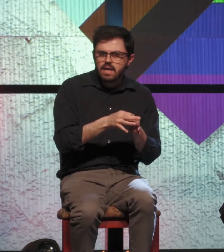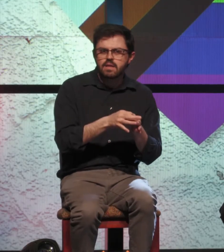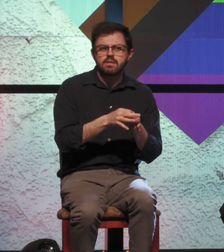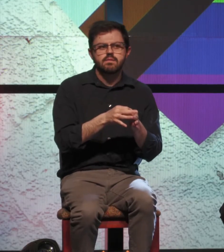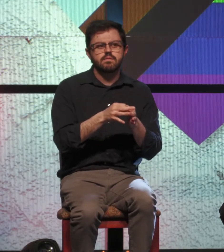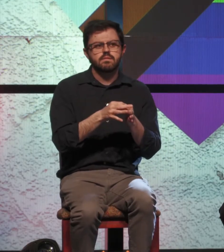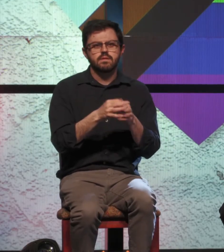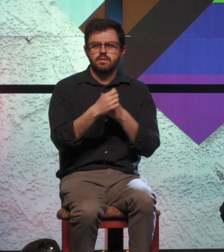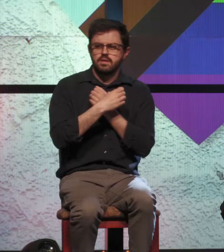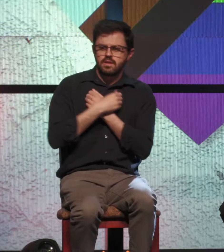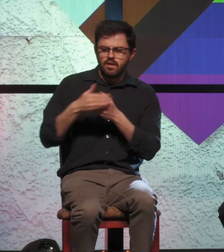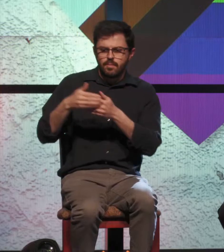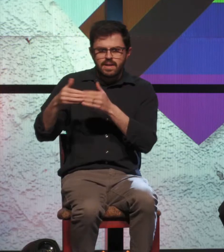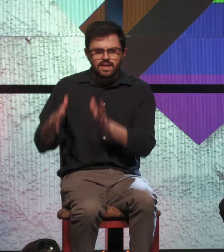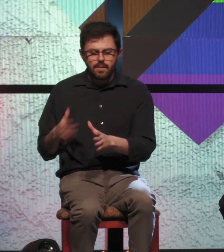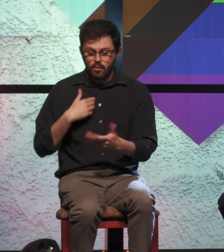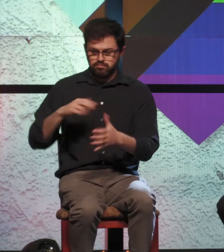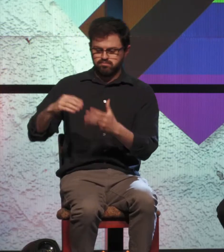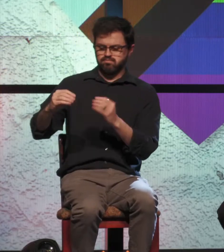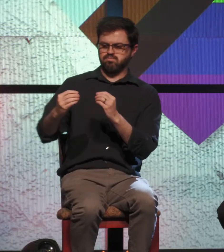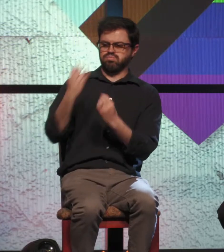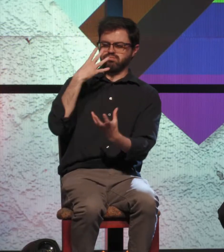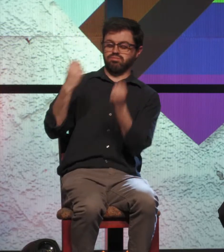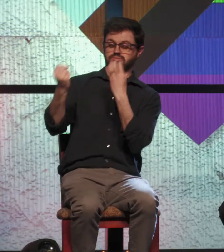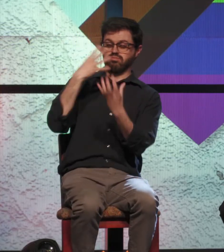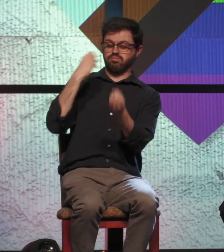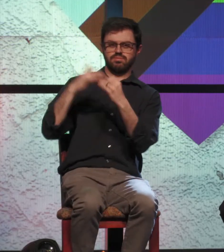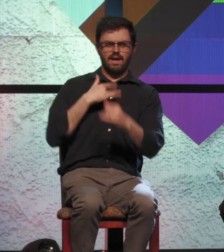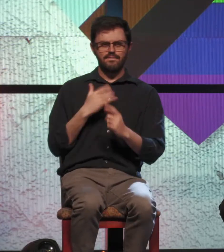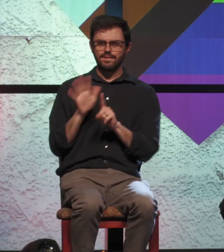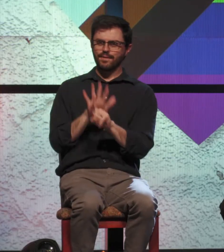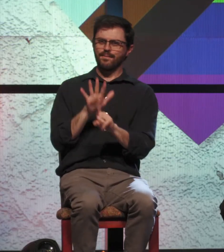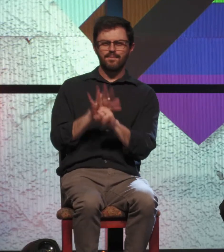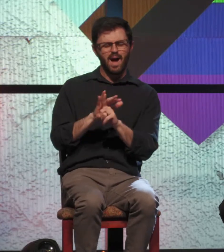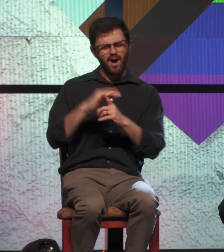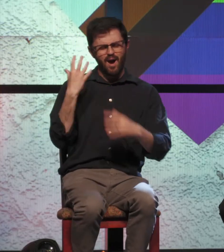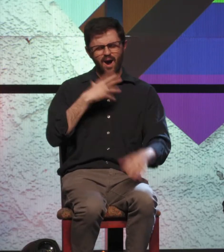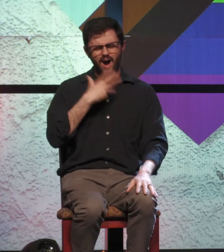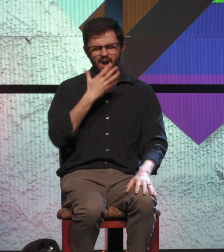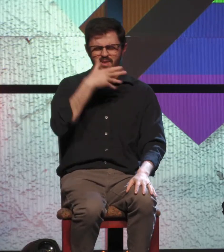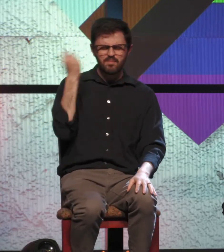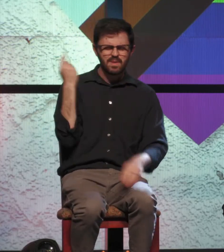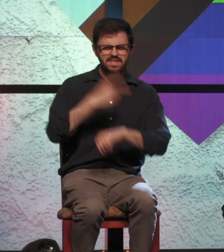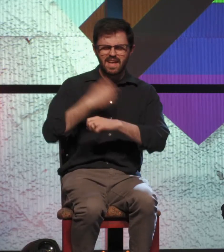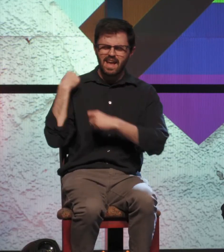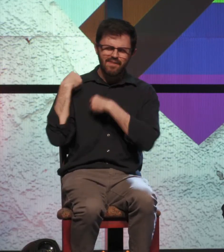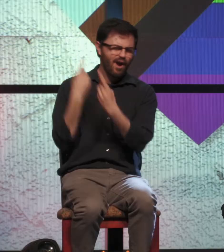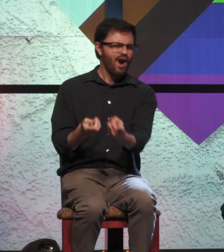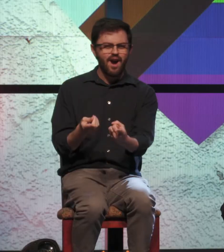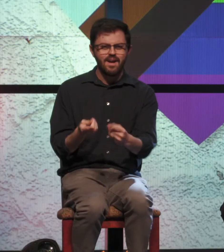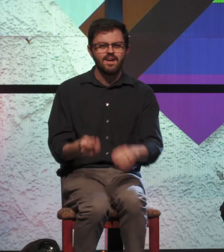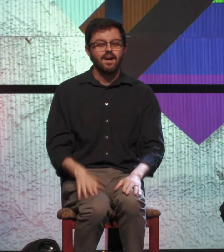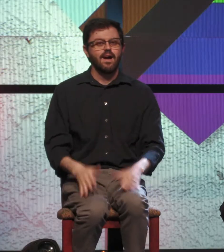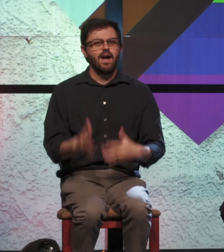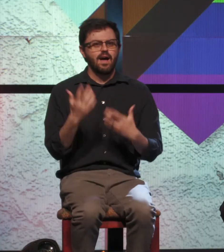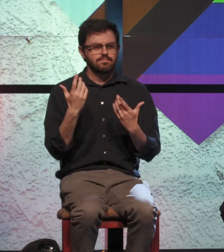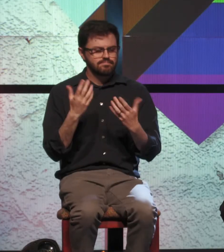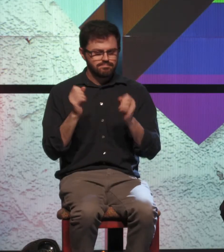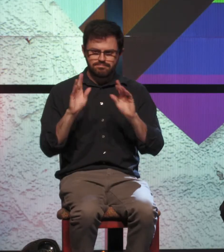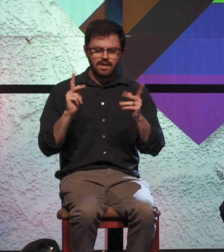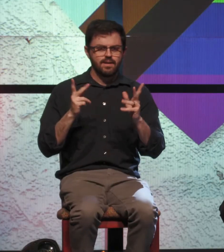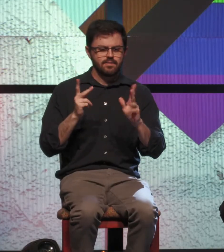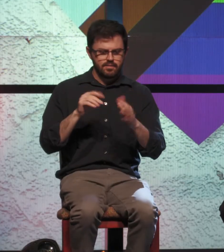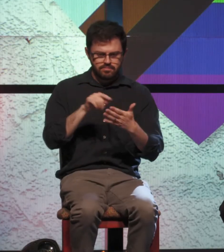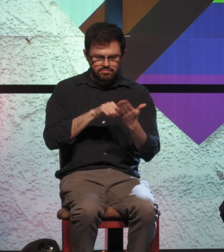Love my neighbor. Oh my gosh, they're coming in so fast. I feel so popular. This is the best day ever. Okay, here we go. To do